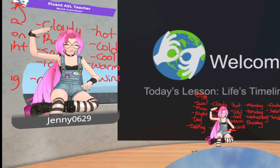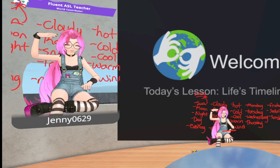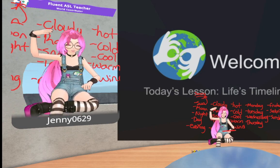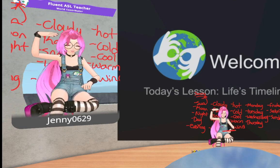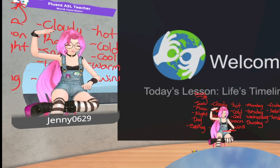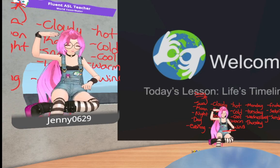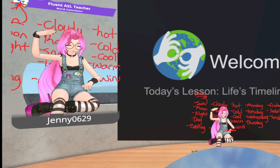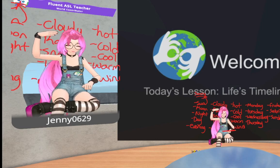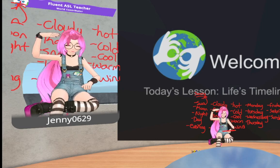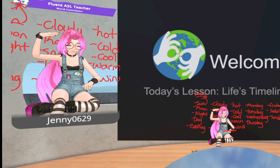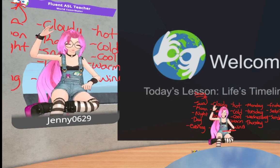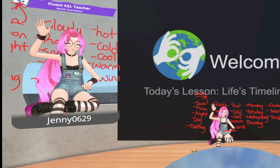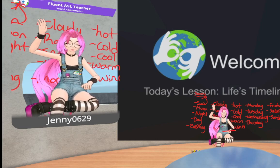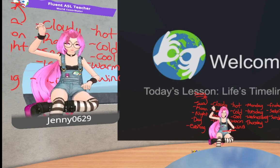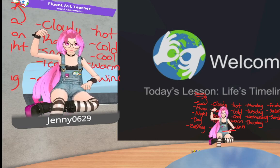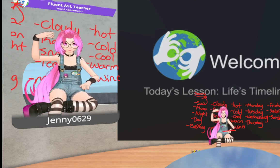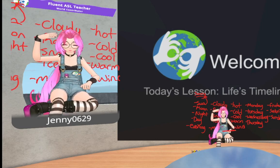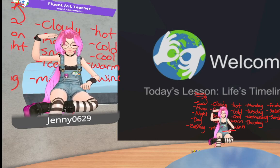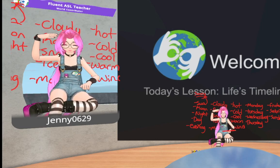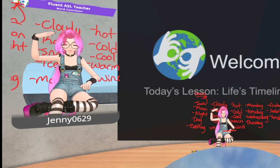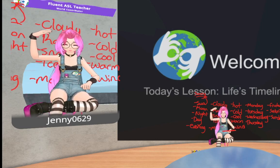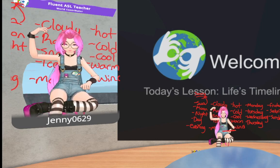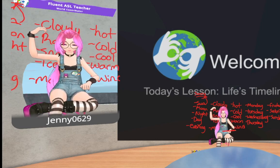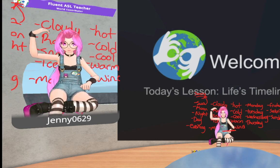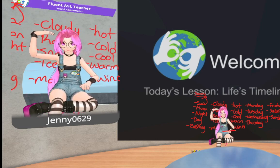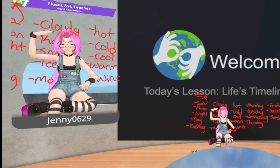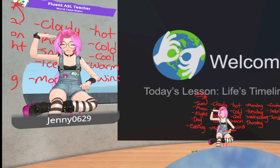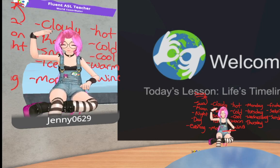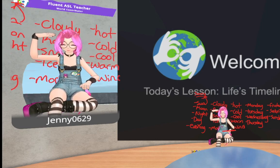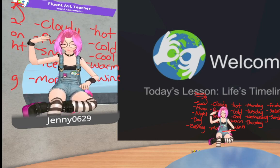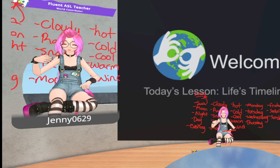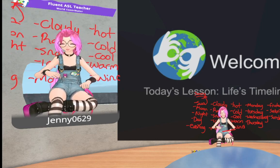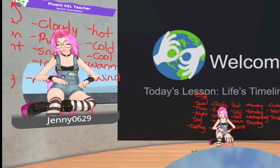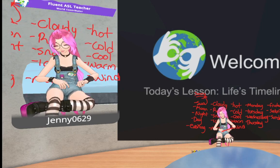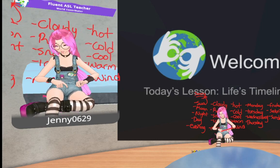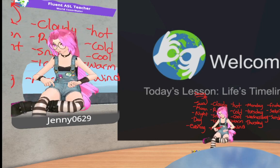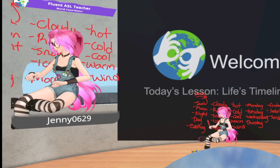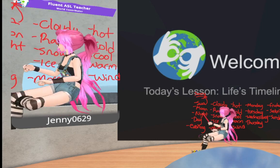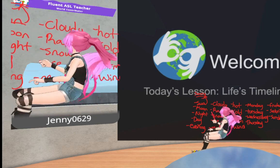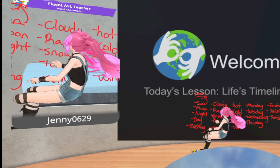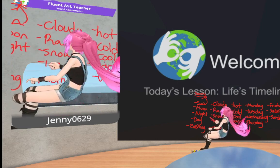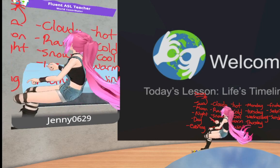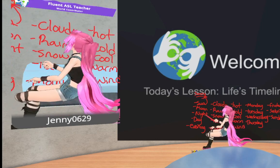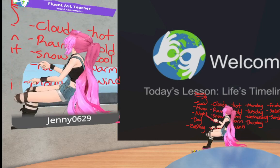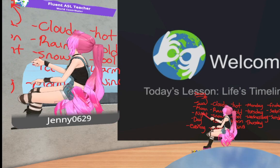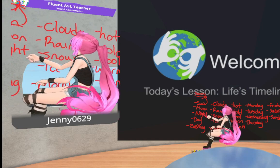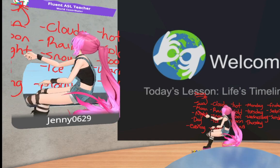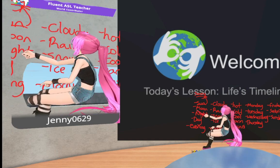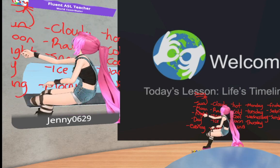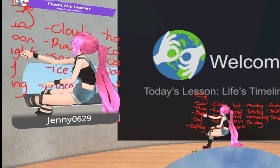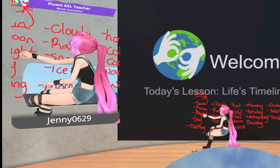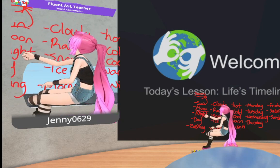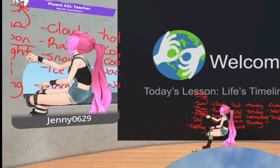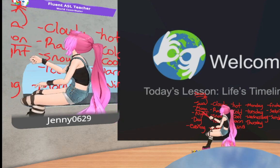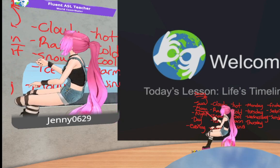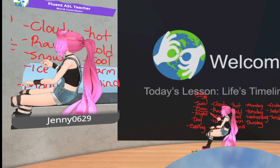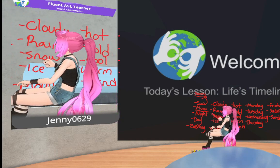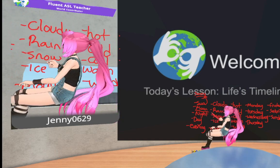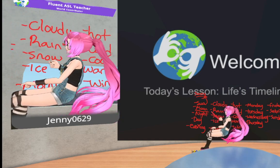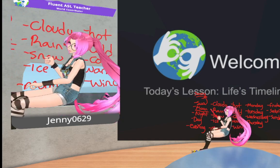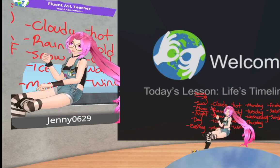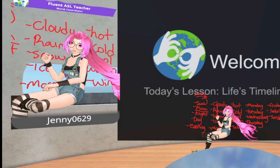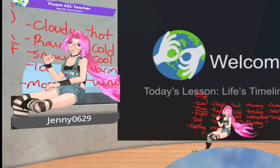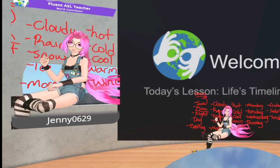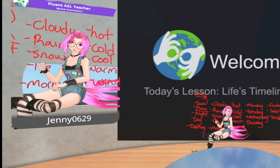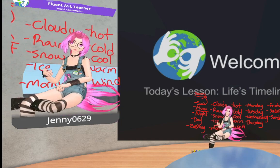Sun, sunny. If you think the moon is the one that glows, you're on the wrong side of the planet. Okay, but what about moon?